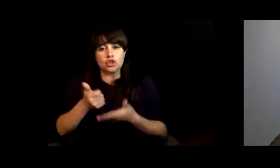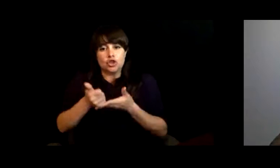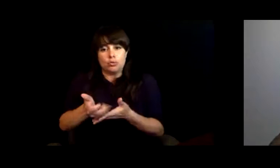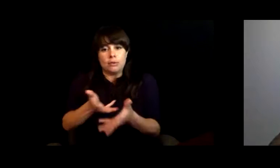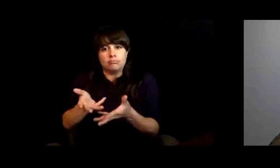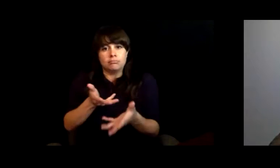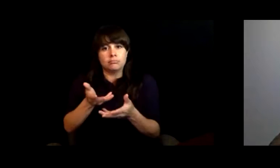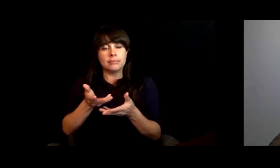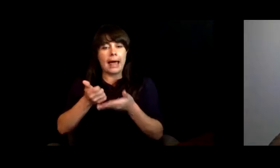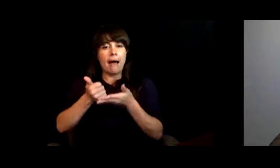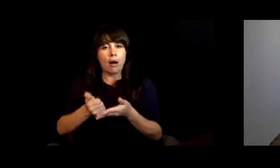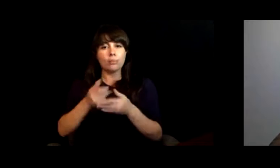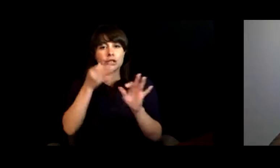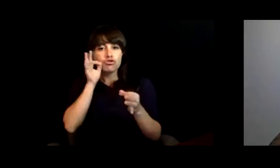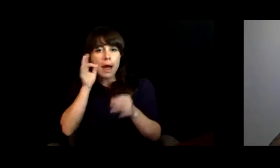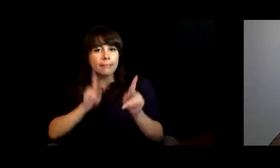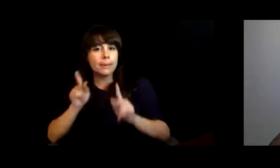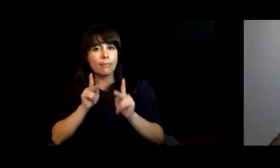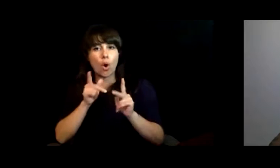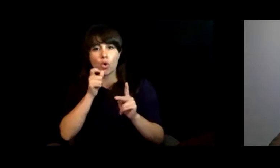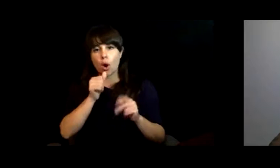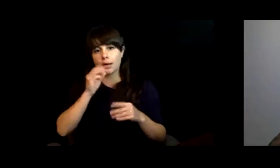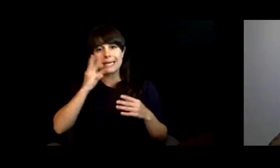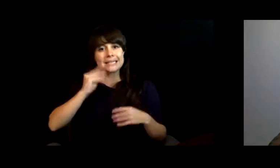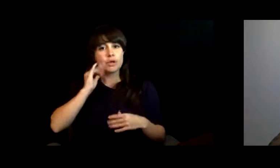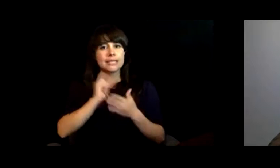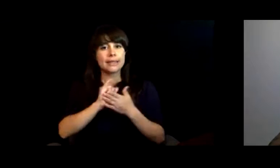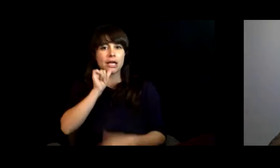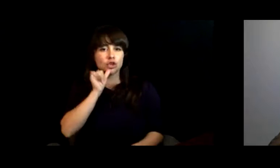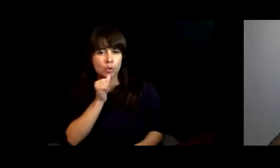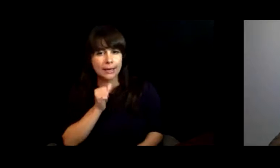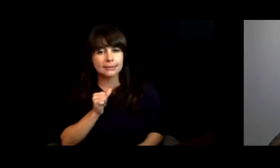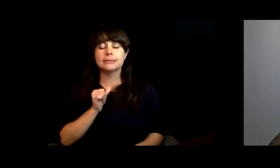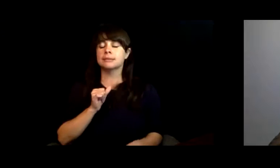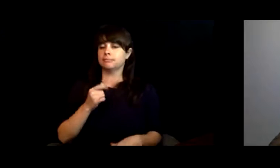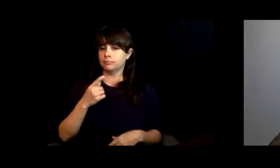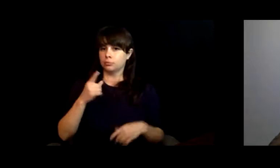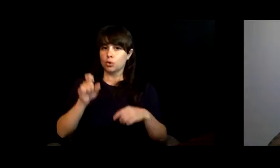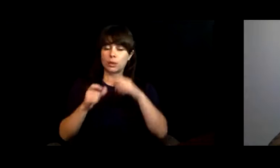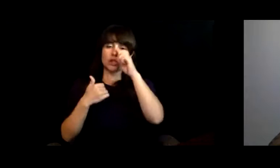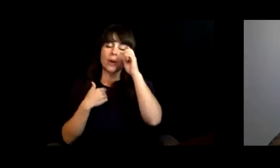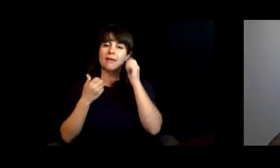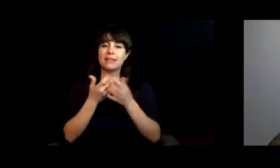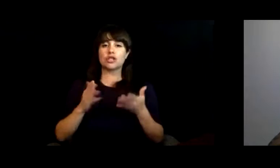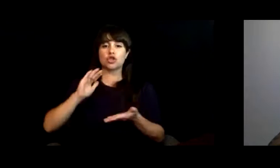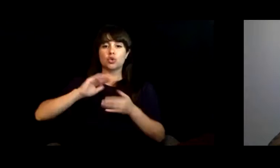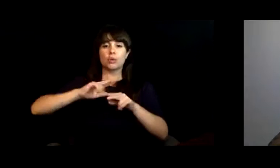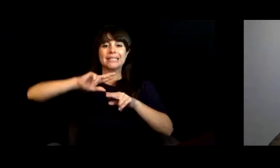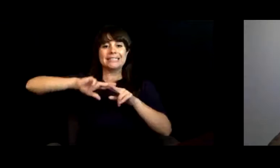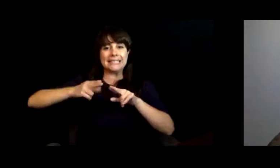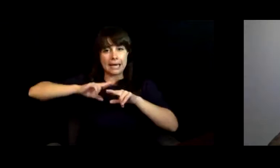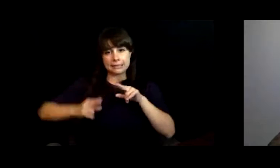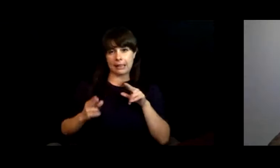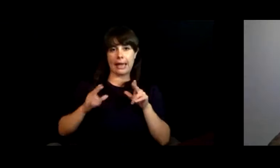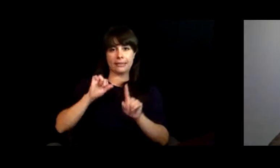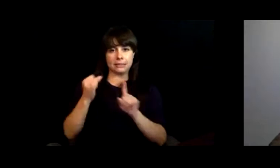distract them, to de-escalate the situation. We need to have that across the board. But by the same token, we just can't abandon